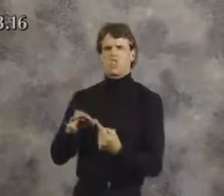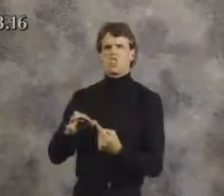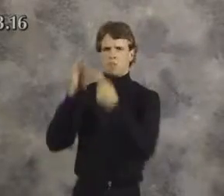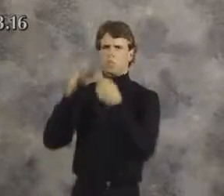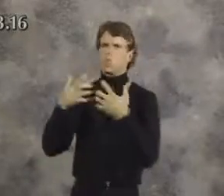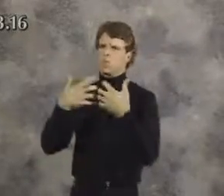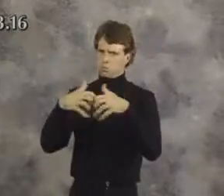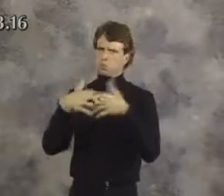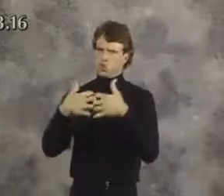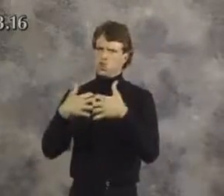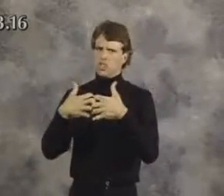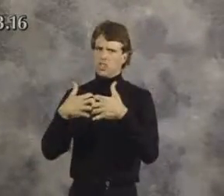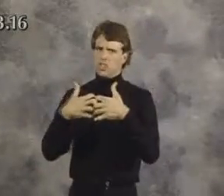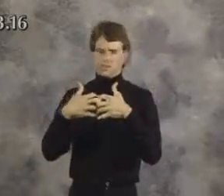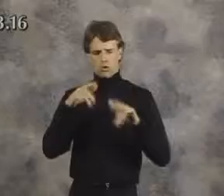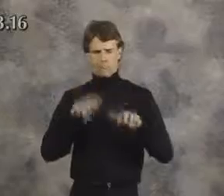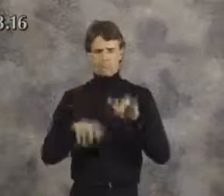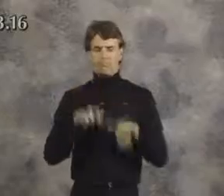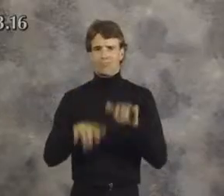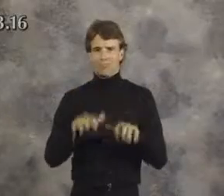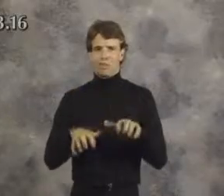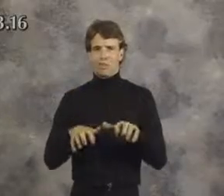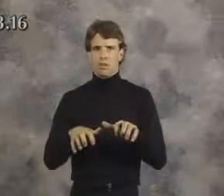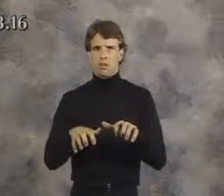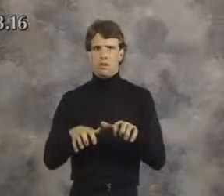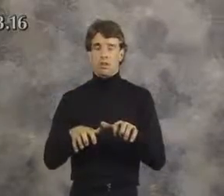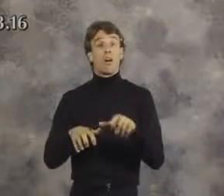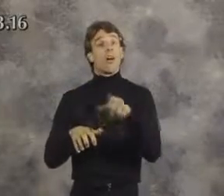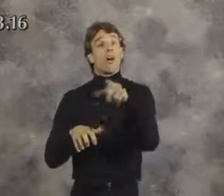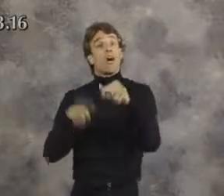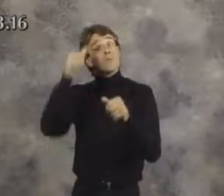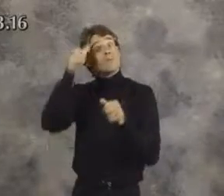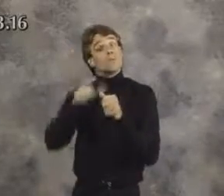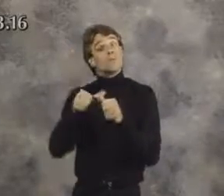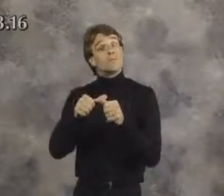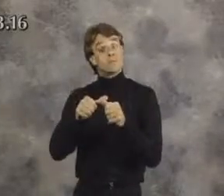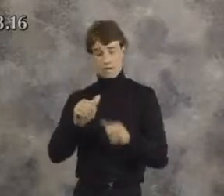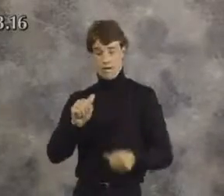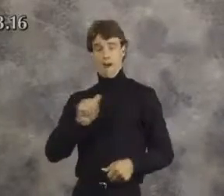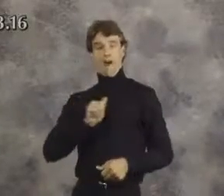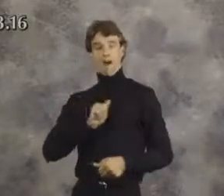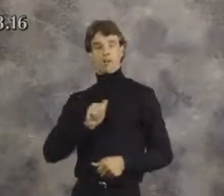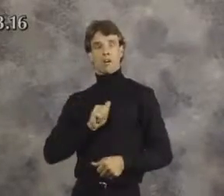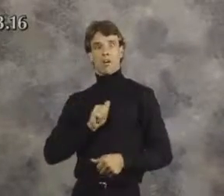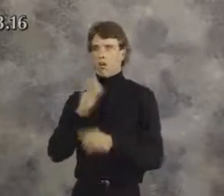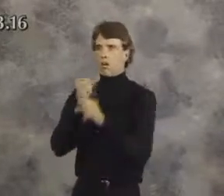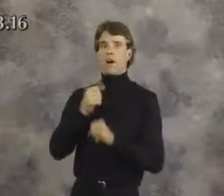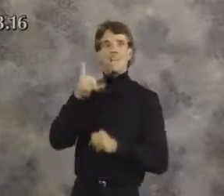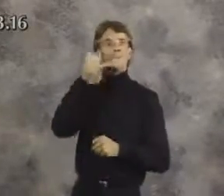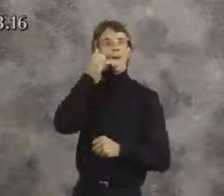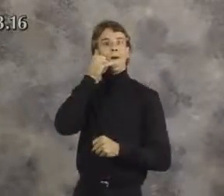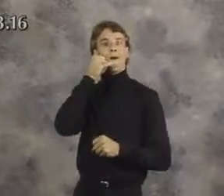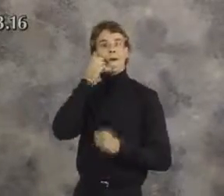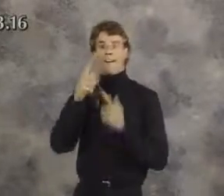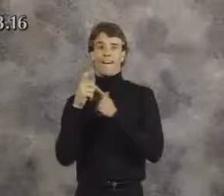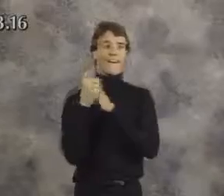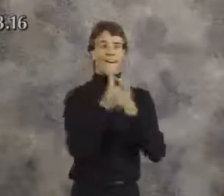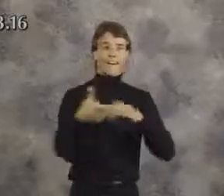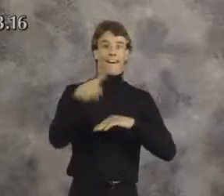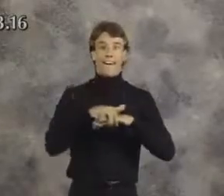TDD. Now, this is a special device into which one types their conversations. Remember when Anna received a